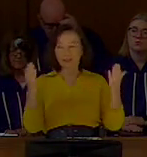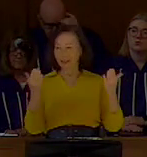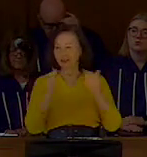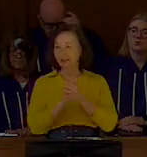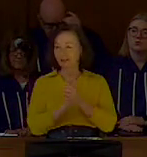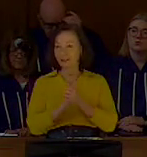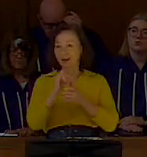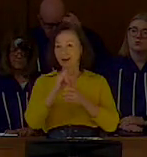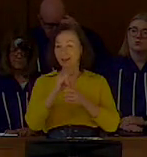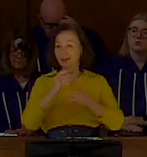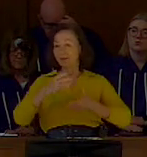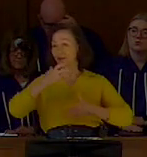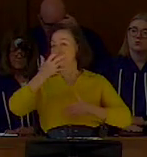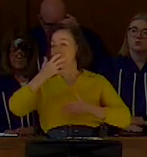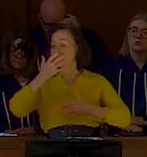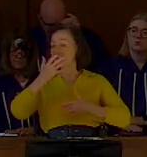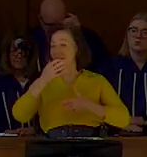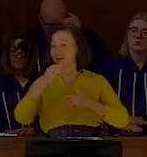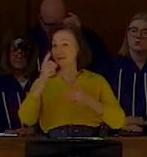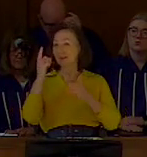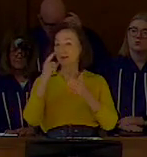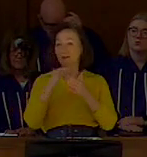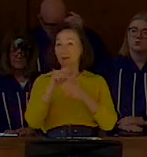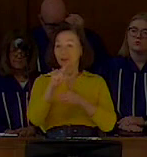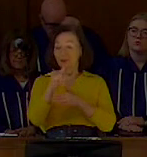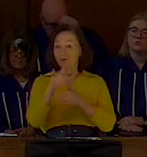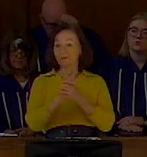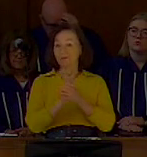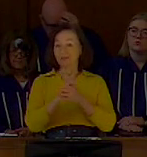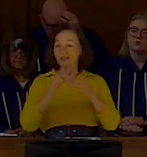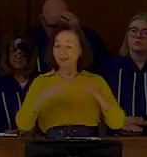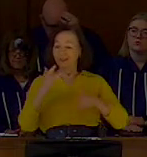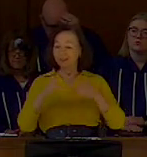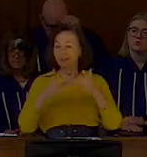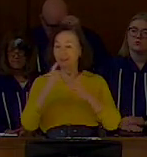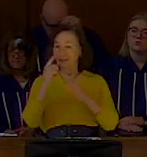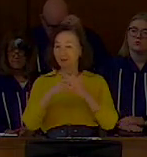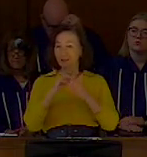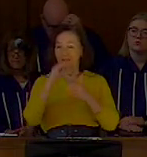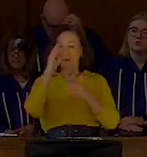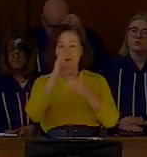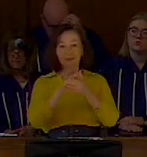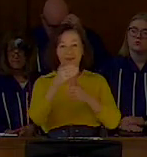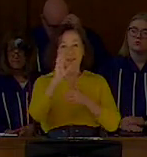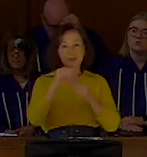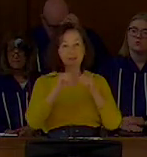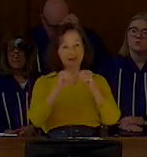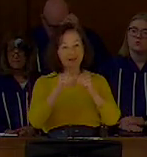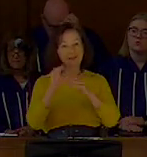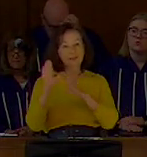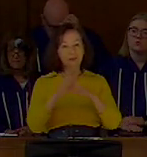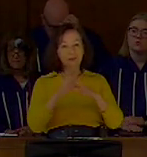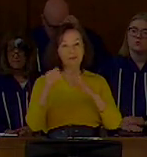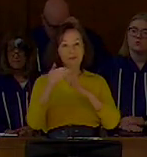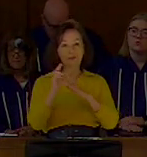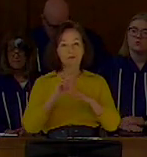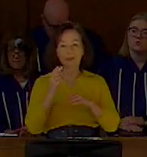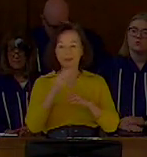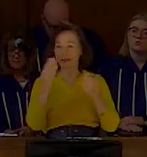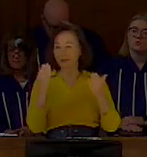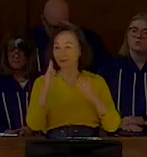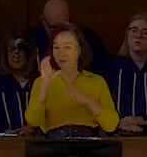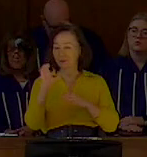so amazed by you and just excited about what I believe that God is going to continue to do through us here at Bear Creek.